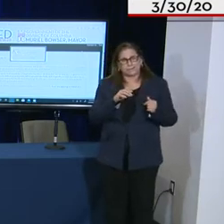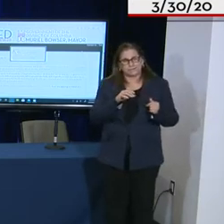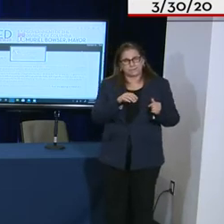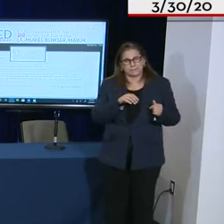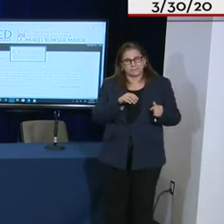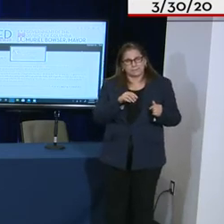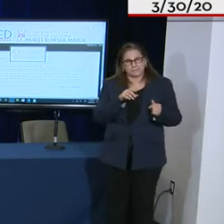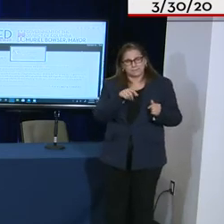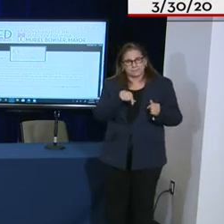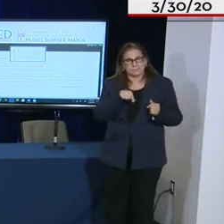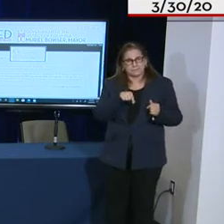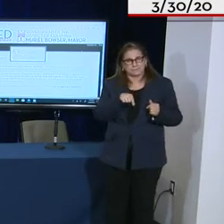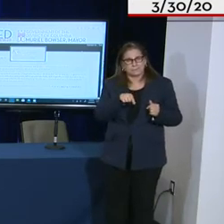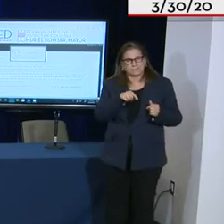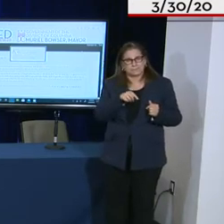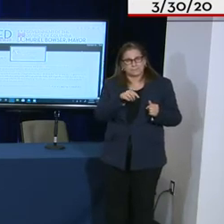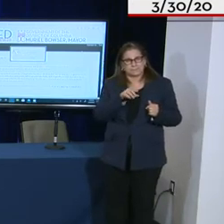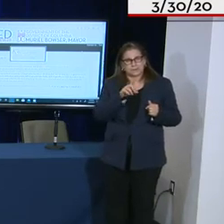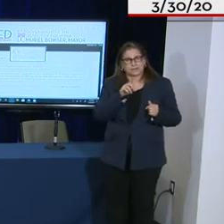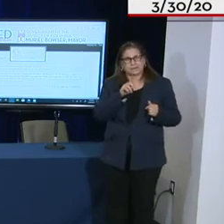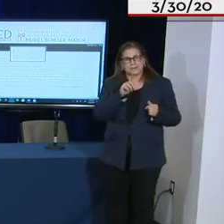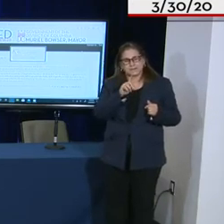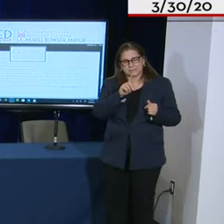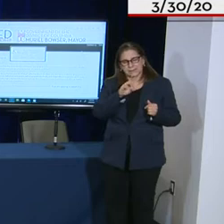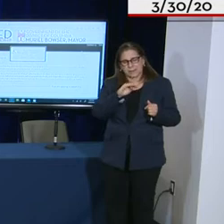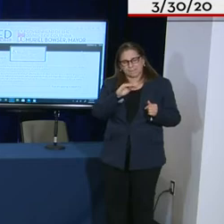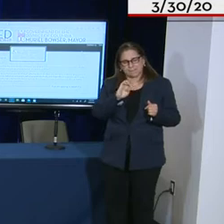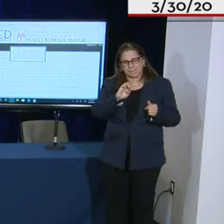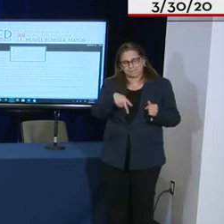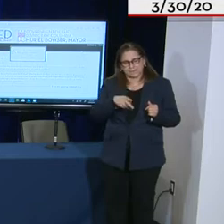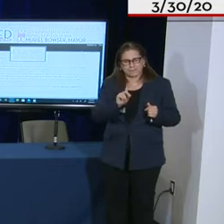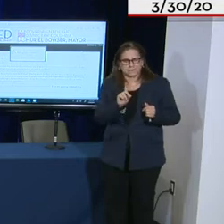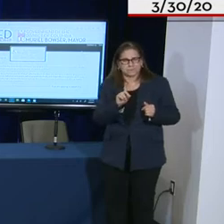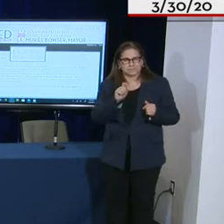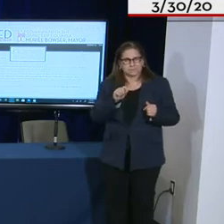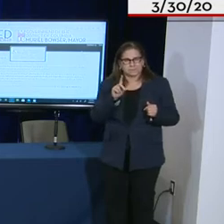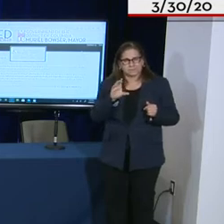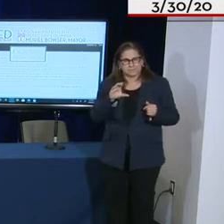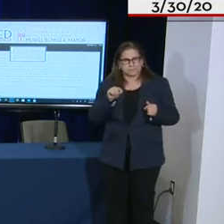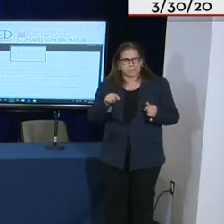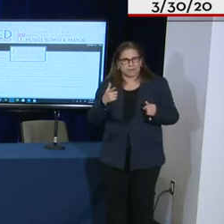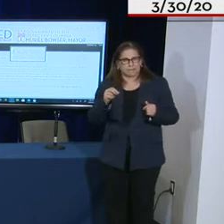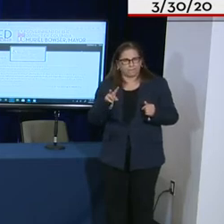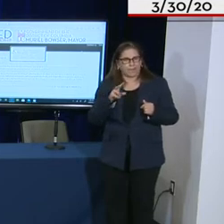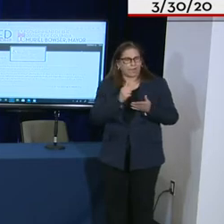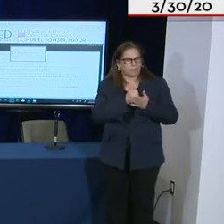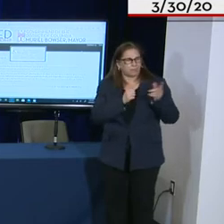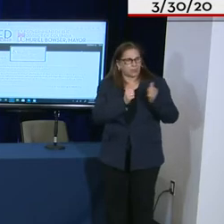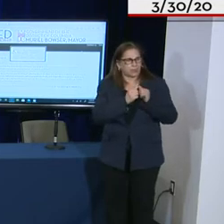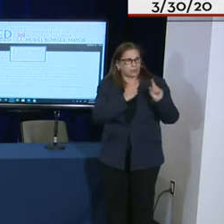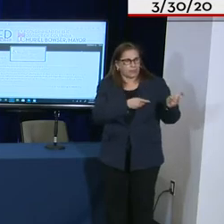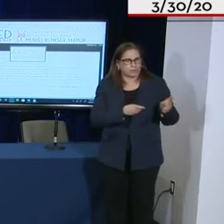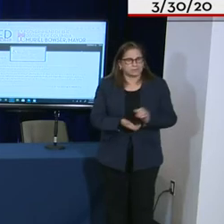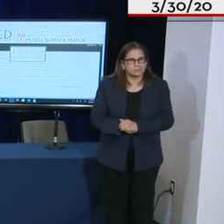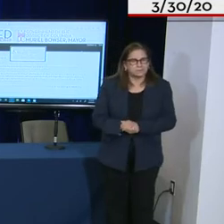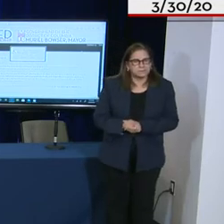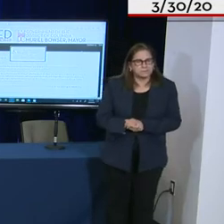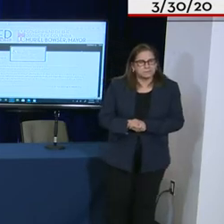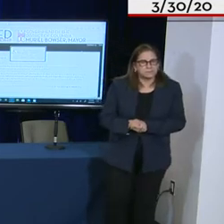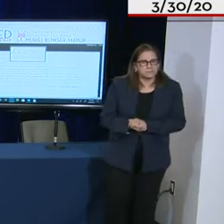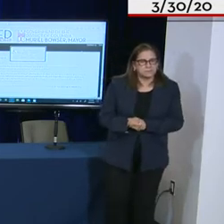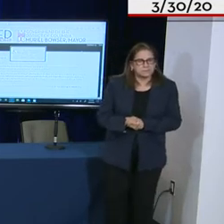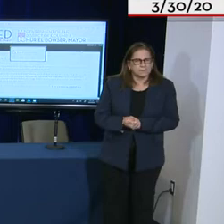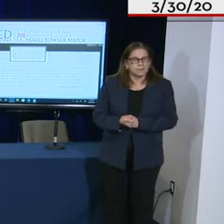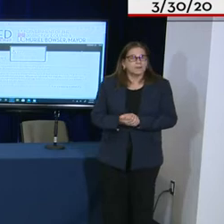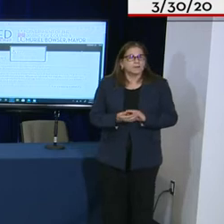can. But it sounds like you have a lot of your documentation. I would stress that you please begin to upload that information so that we can go ahead and get you into